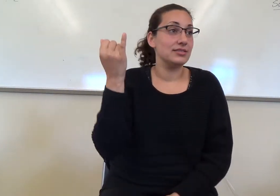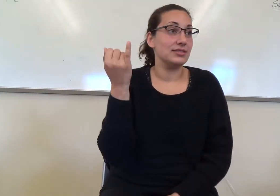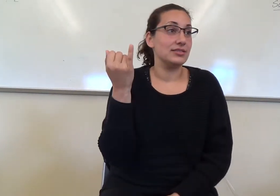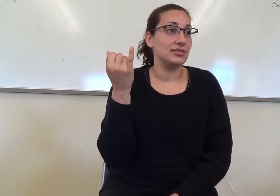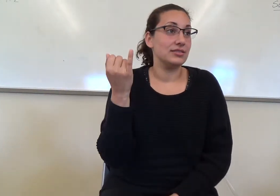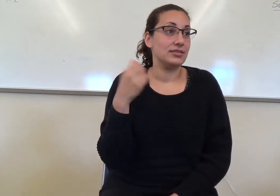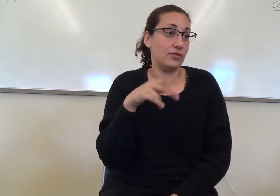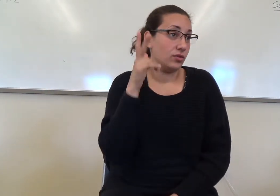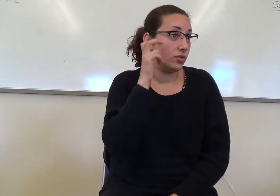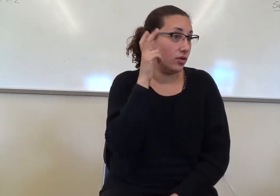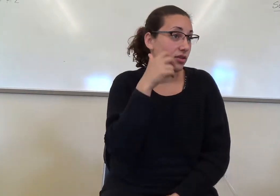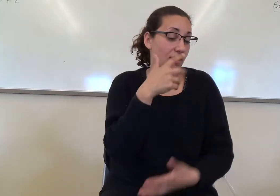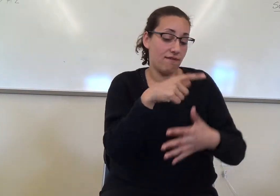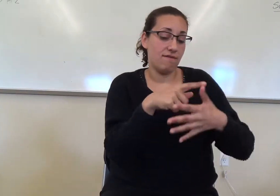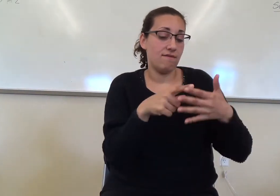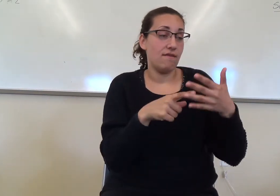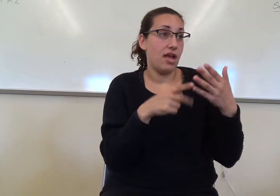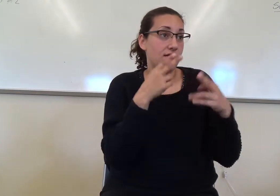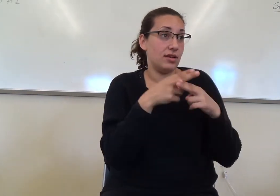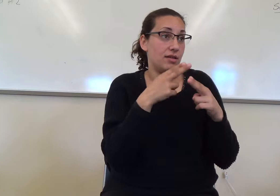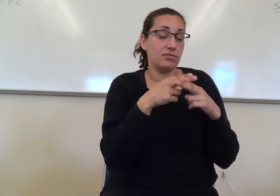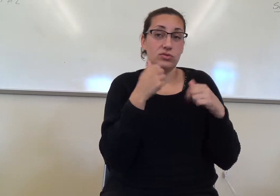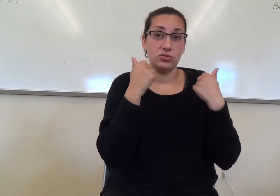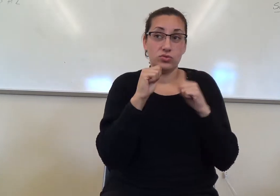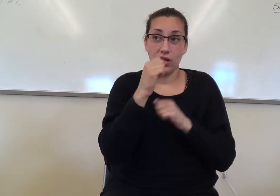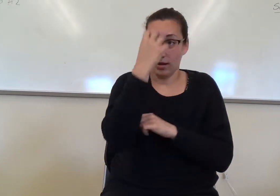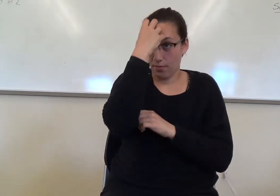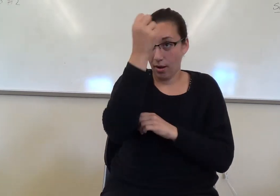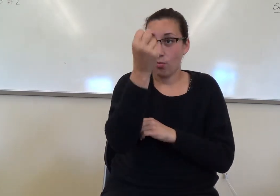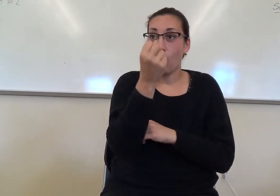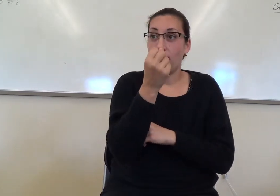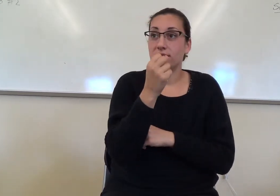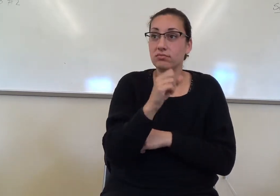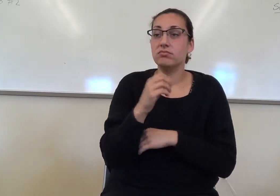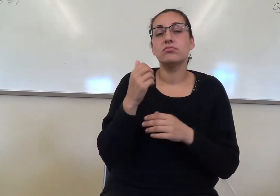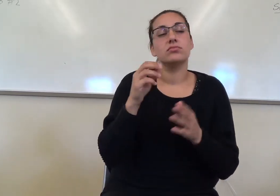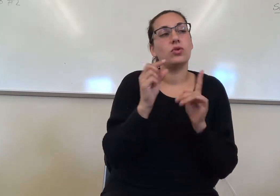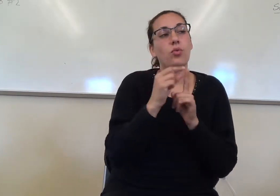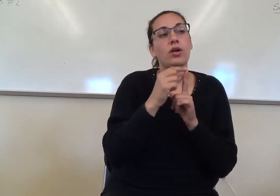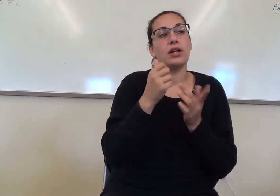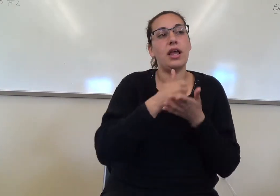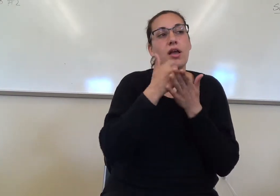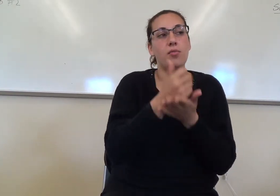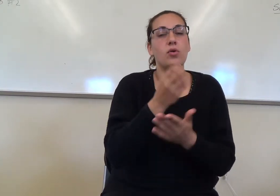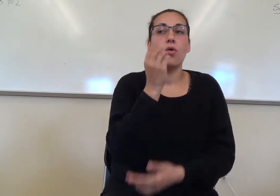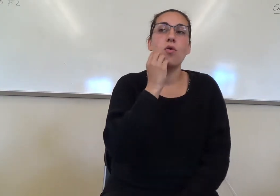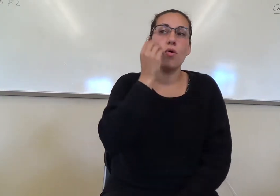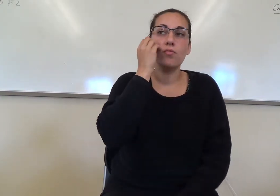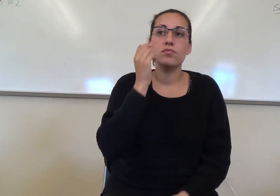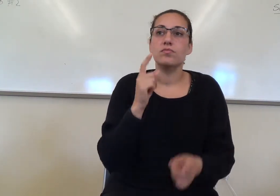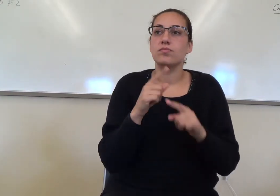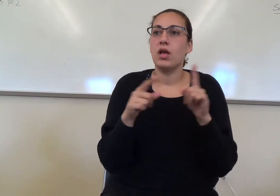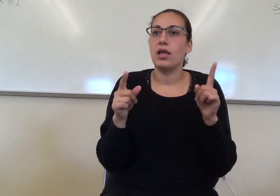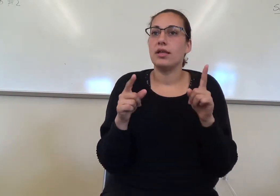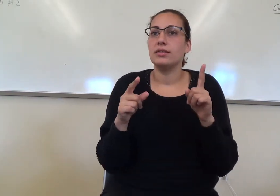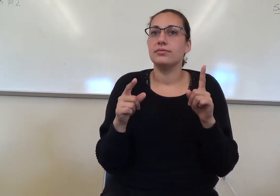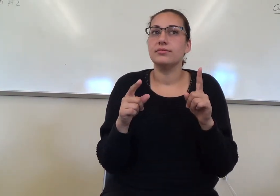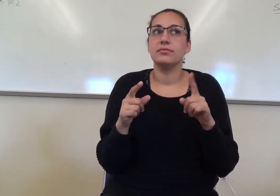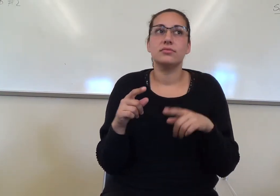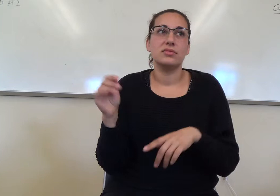those 5, and you're trying to remember them, that word can help you remember them. But, again, just like this list, what